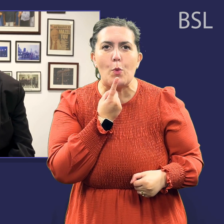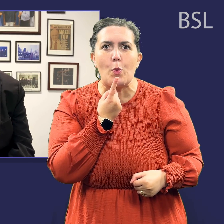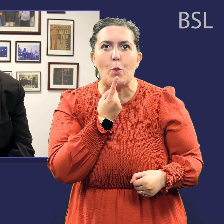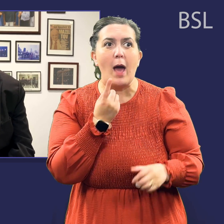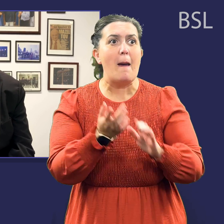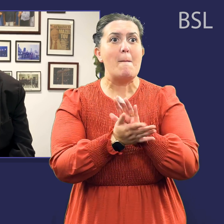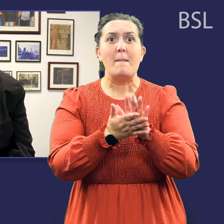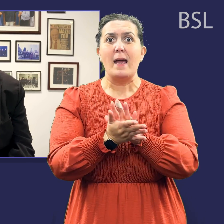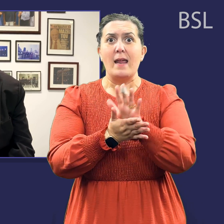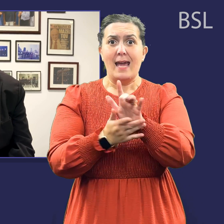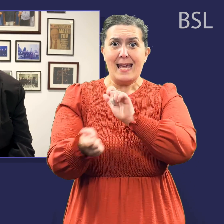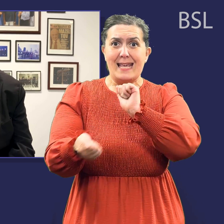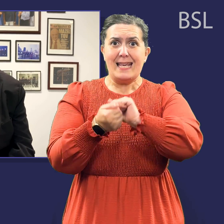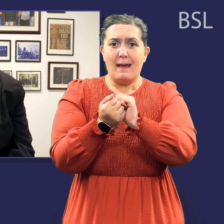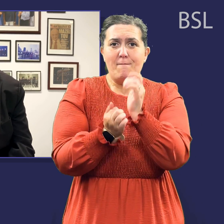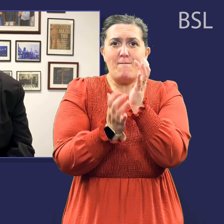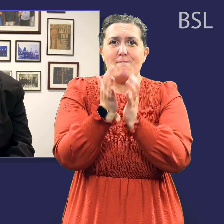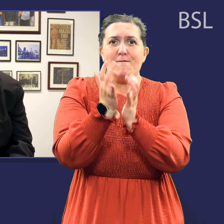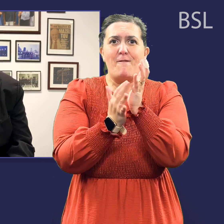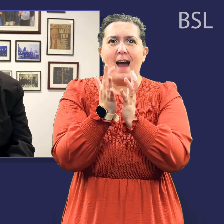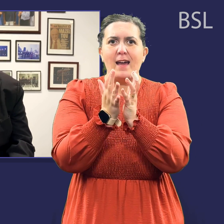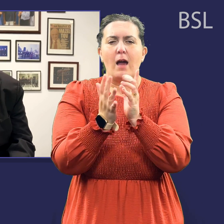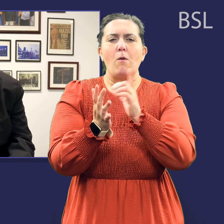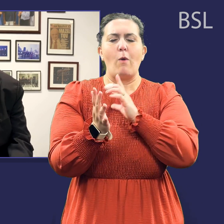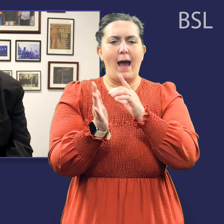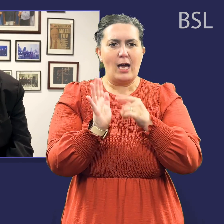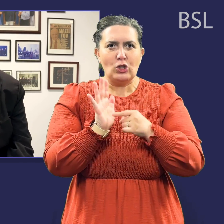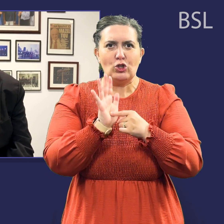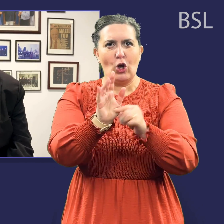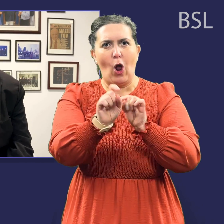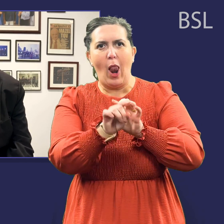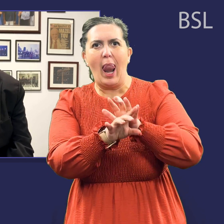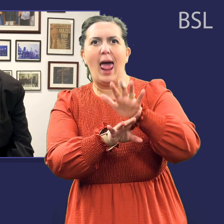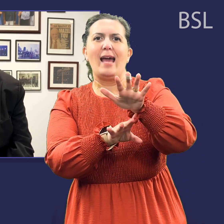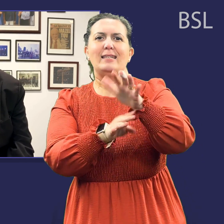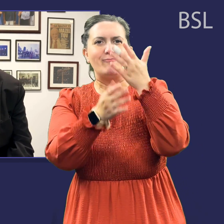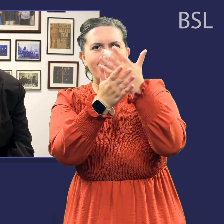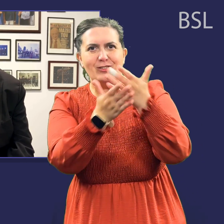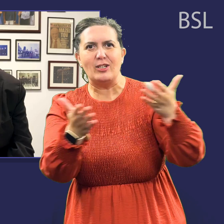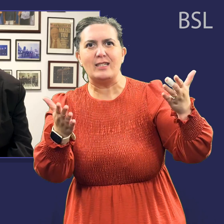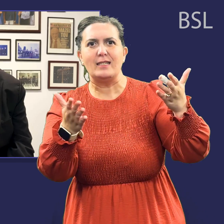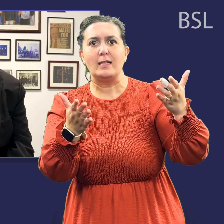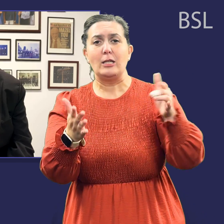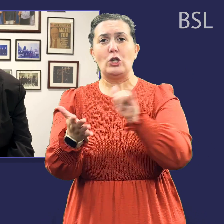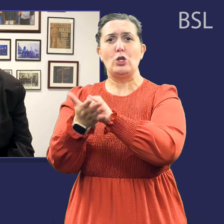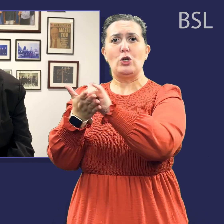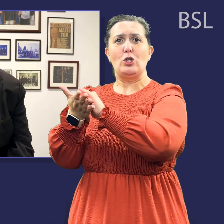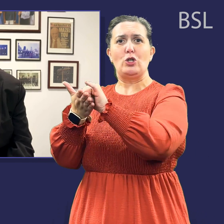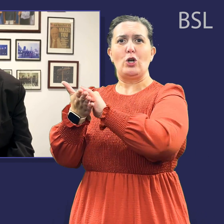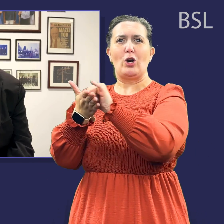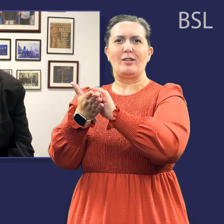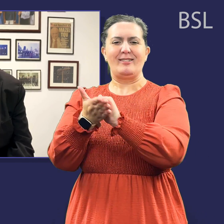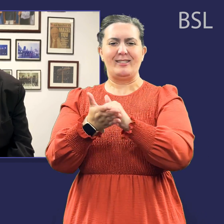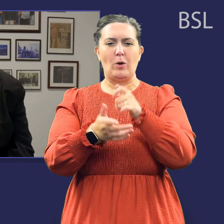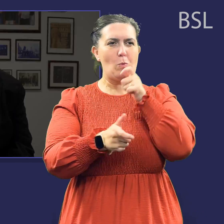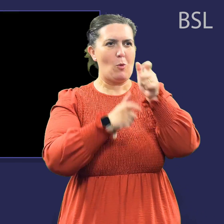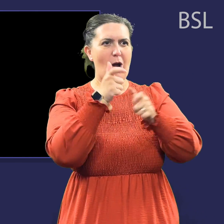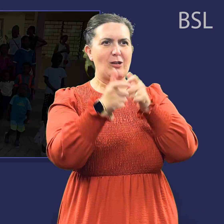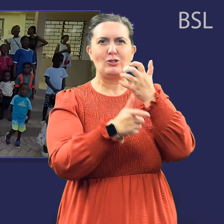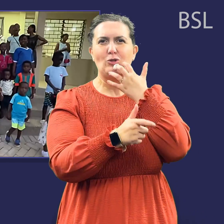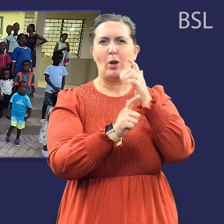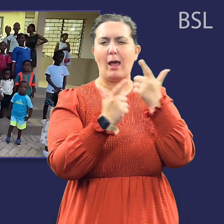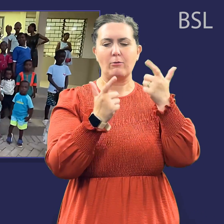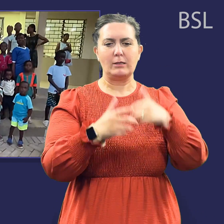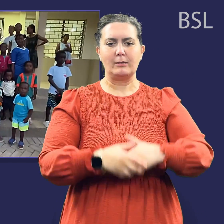burning so we can continue to be the beneficiaries of your light, your love, and your loyalty. As we say in New York, Mazel Tov.